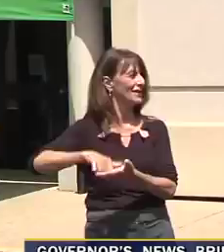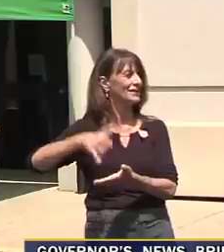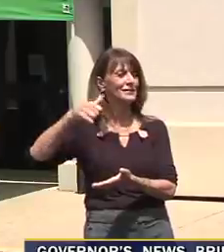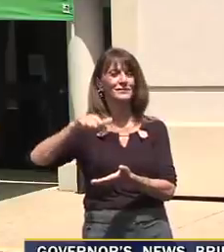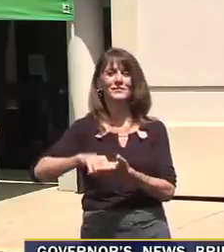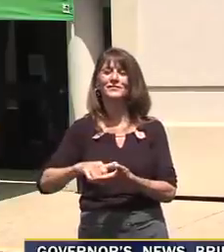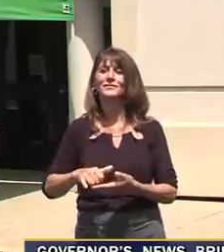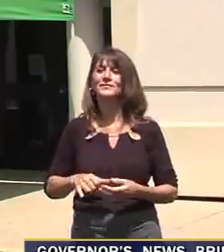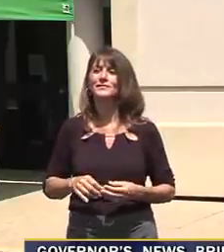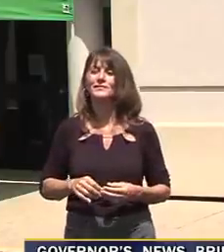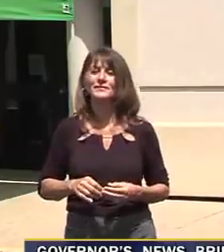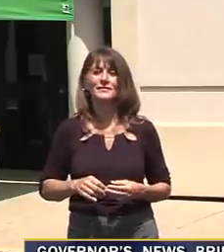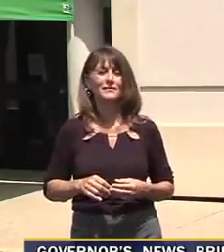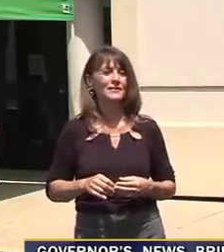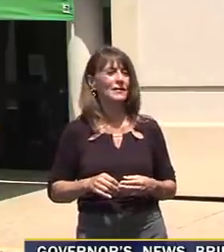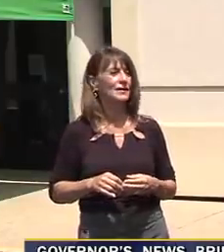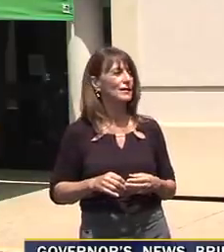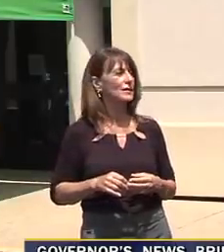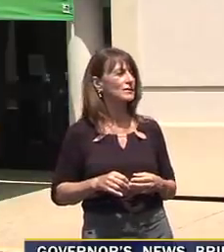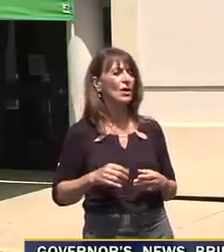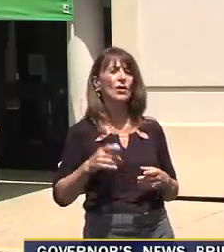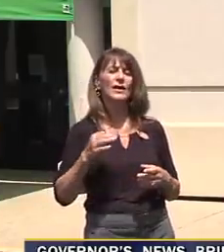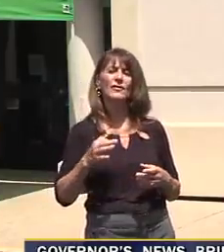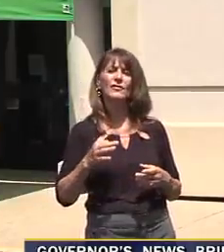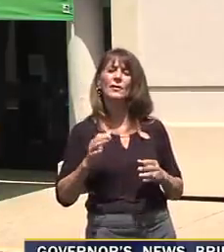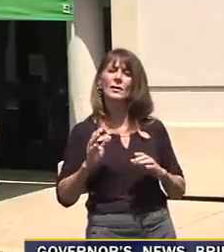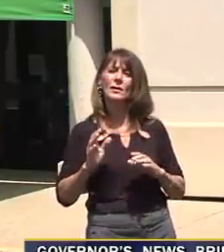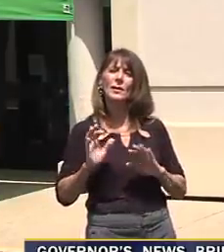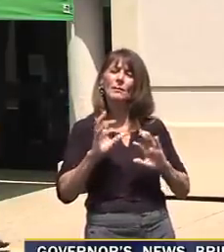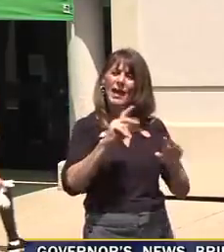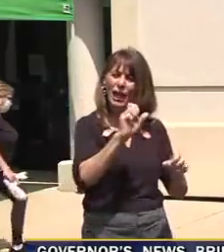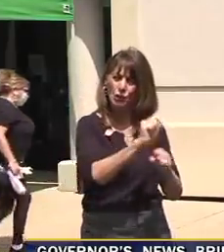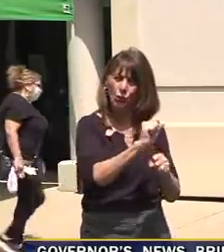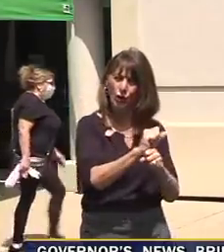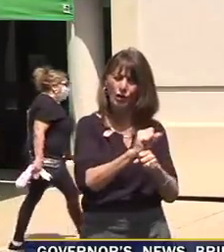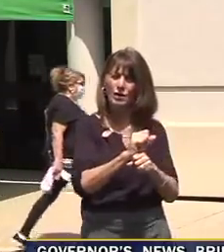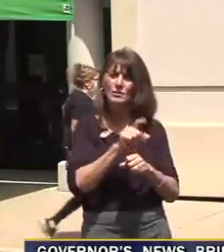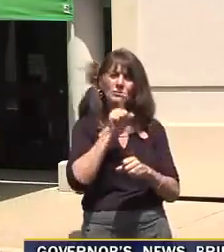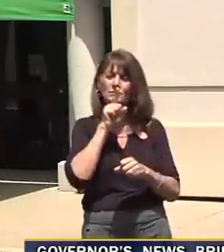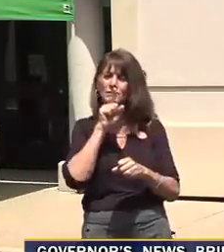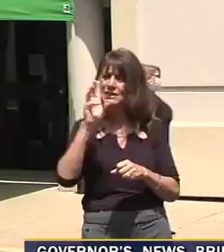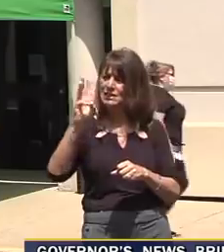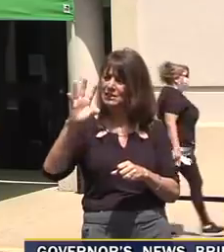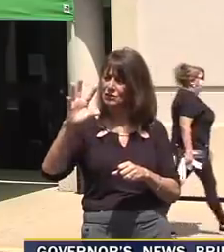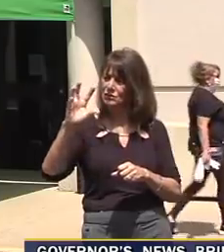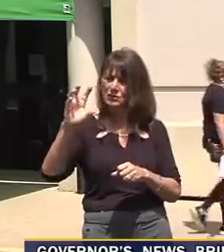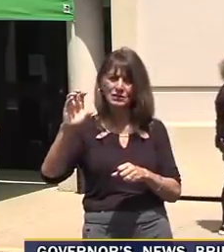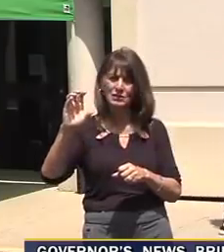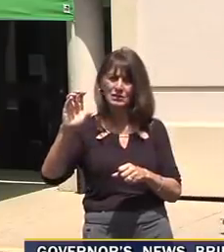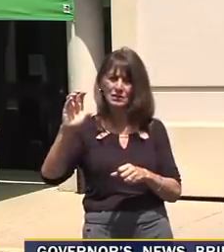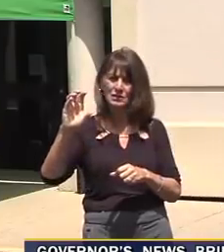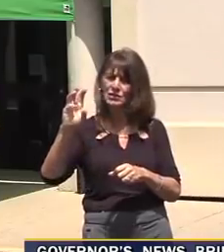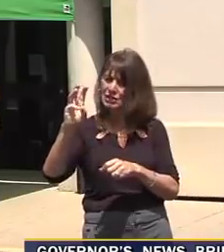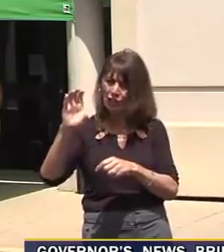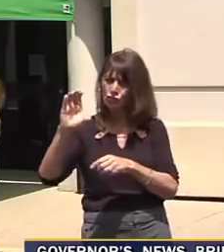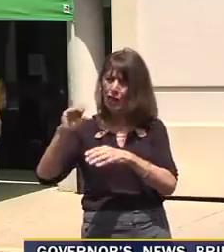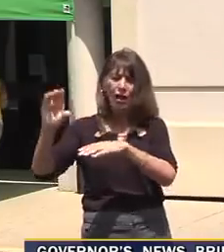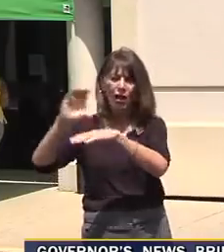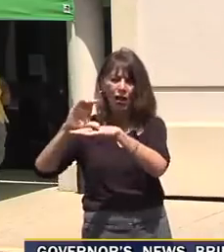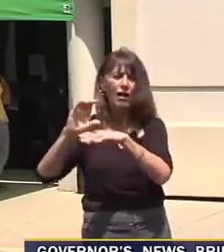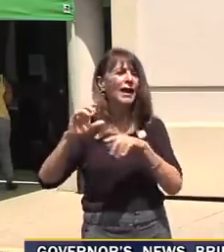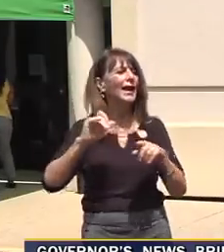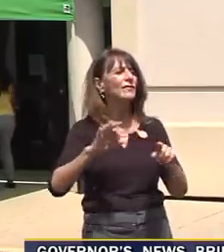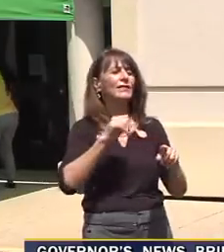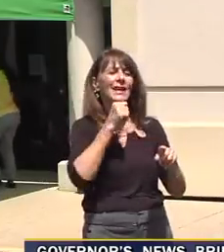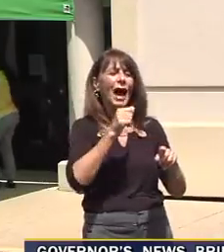wouldn't be able to get the $600 if the $600 isn't extended, and they presumably wouldn't be able to get that $450 if that is tied to